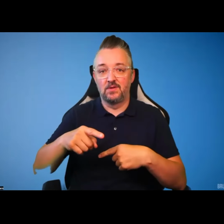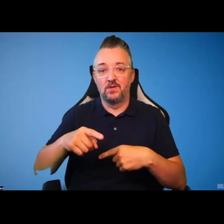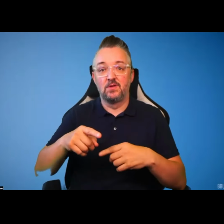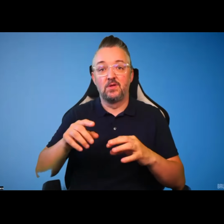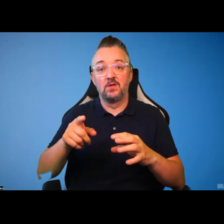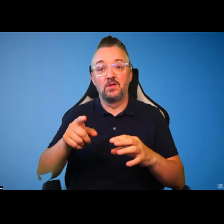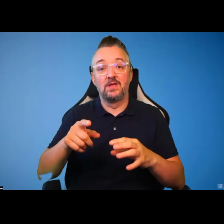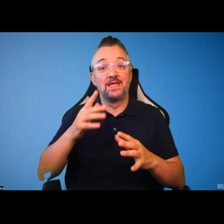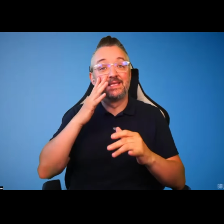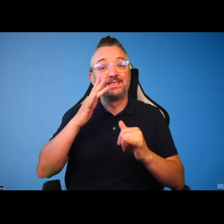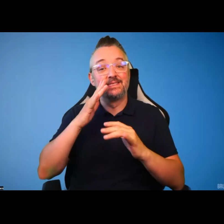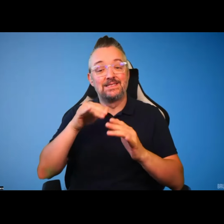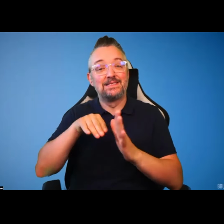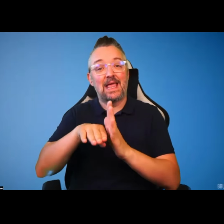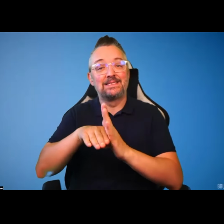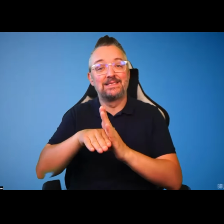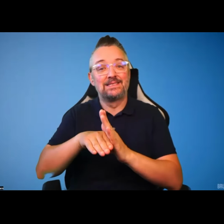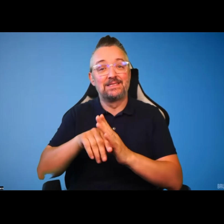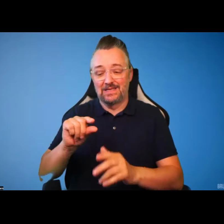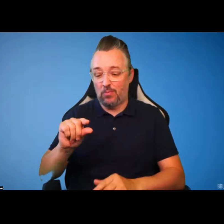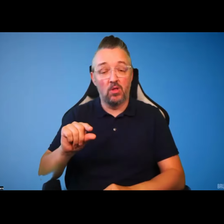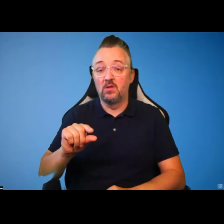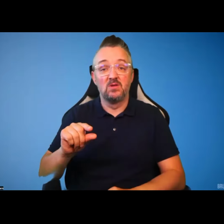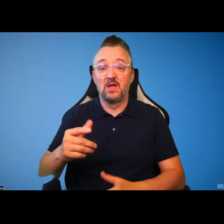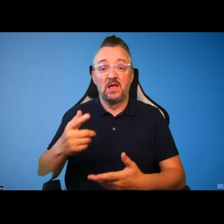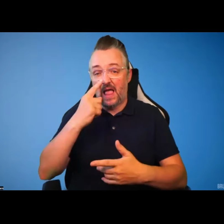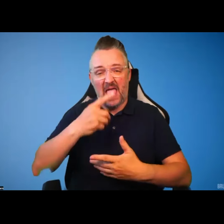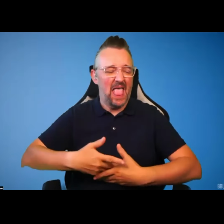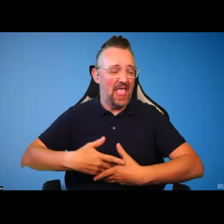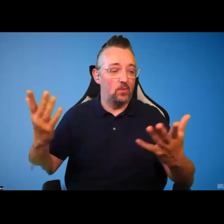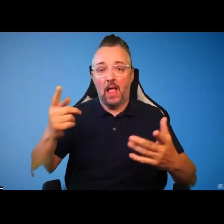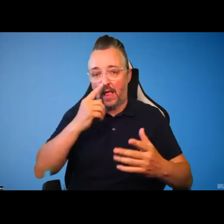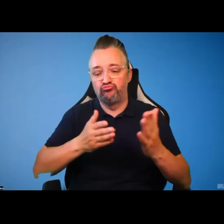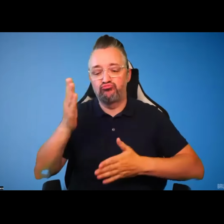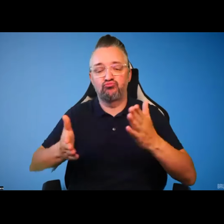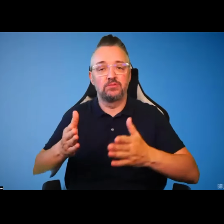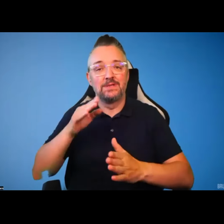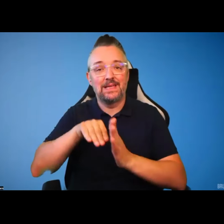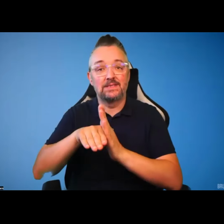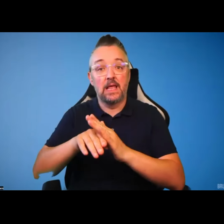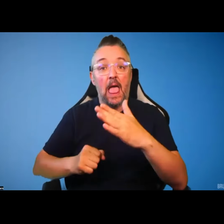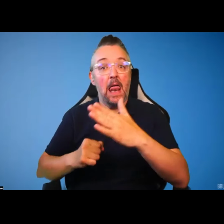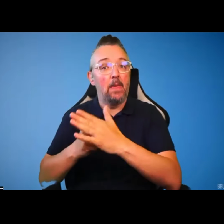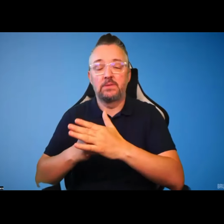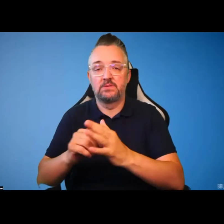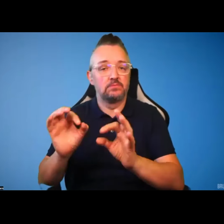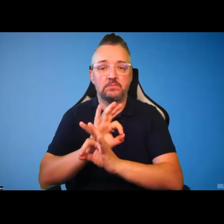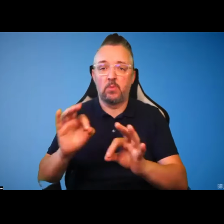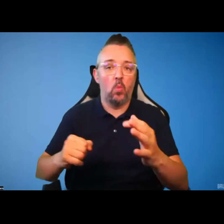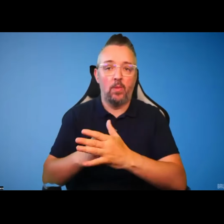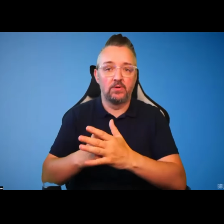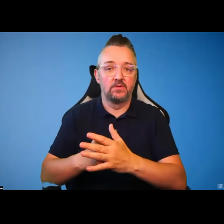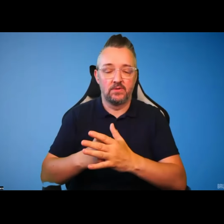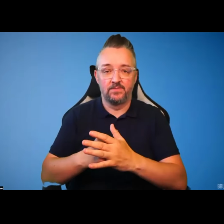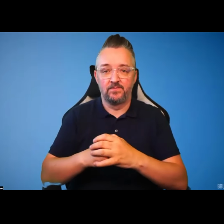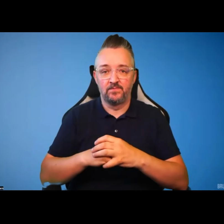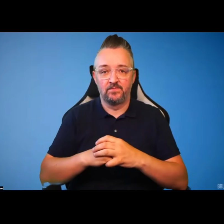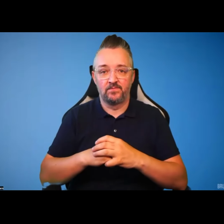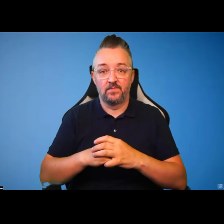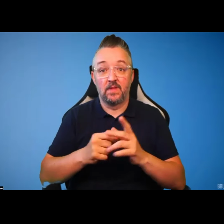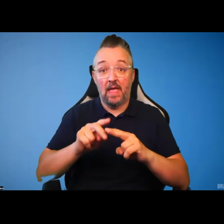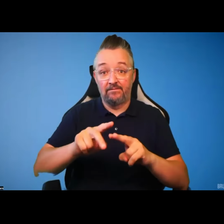of testing available. So testing is freely available to everyone, and there's no limitation to the testing that can be undertaken. If you